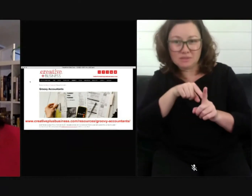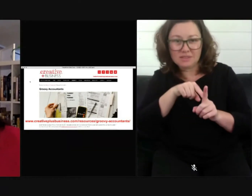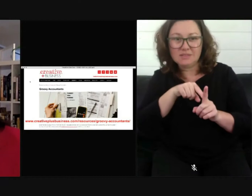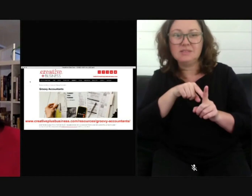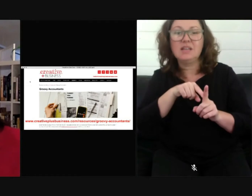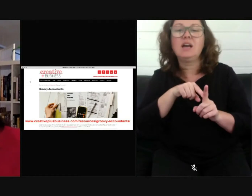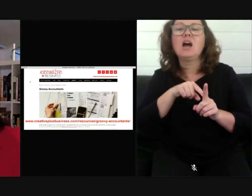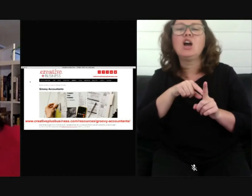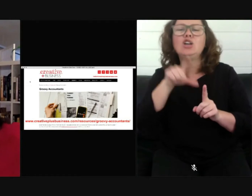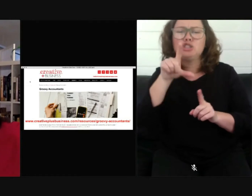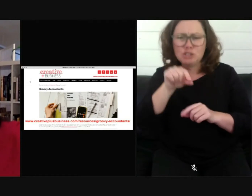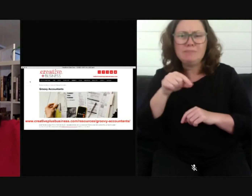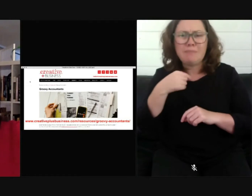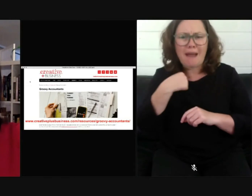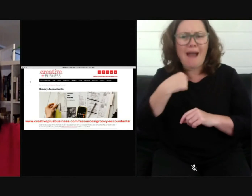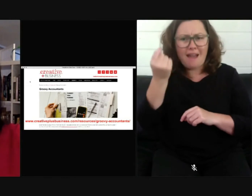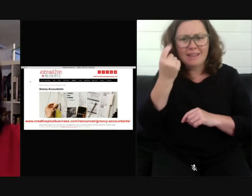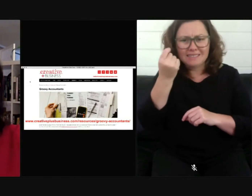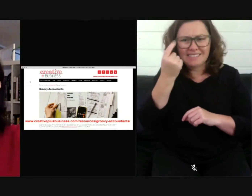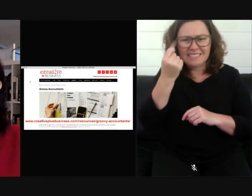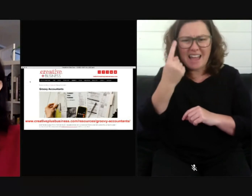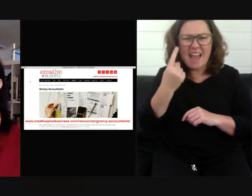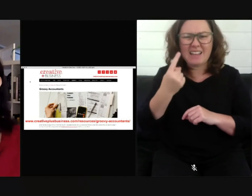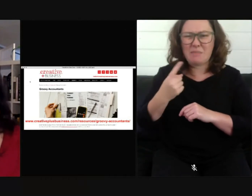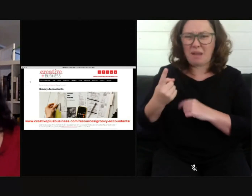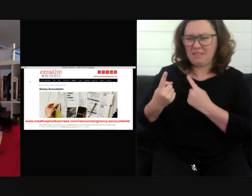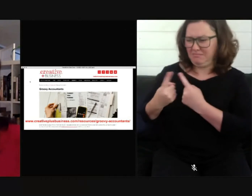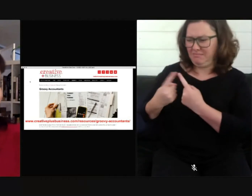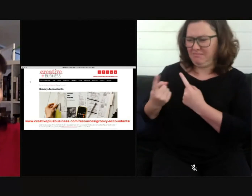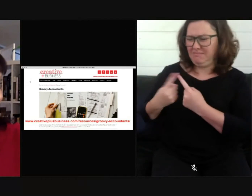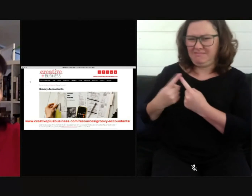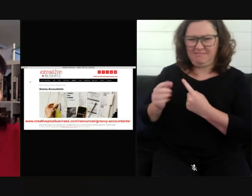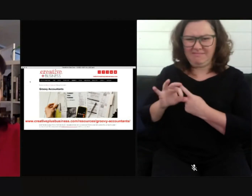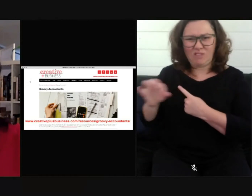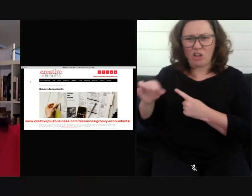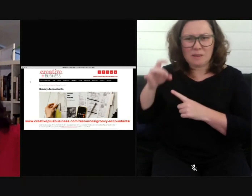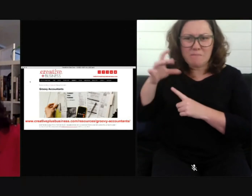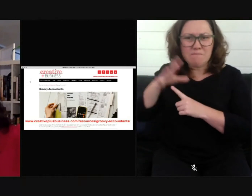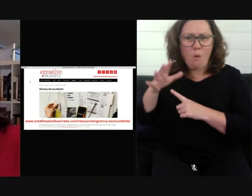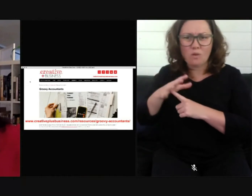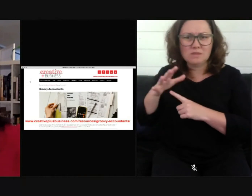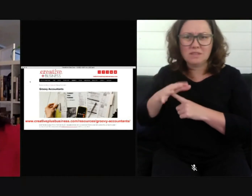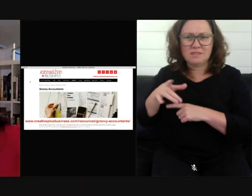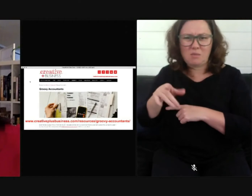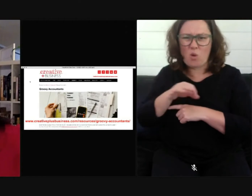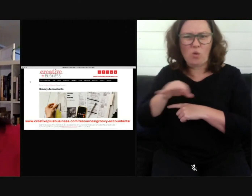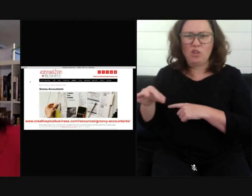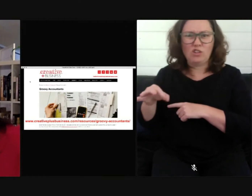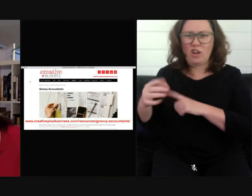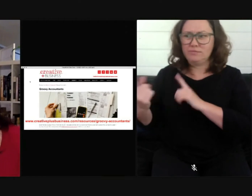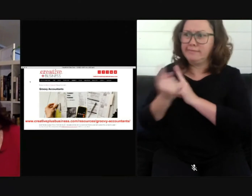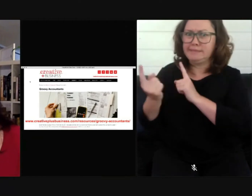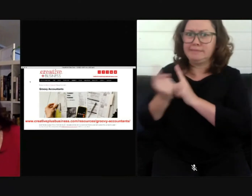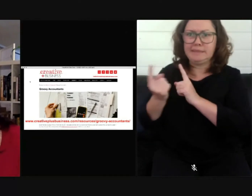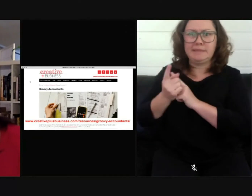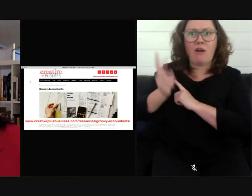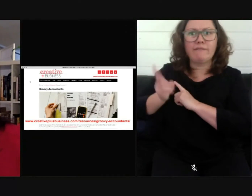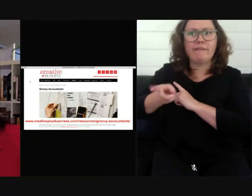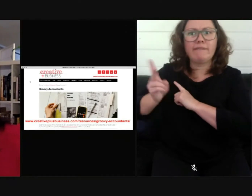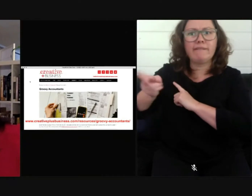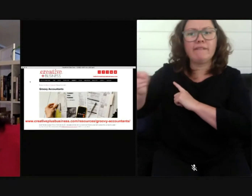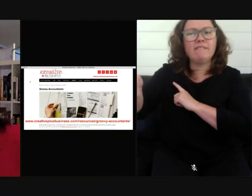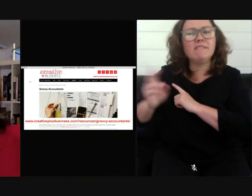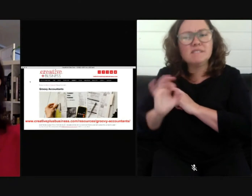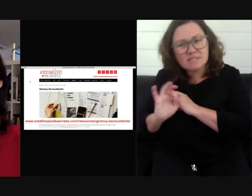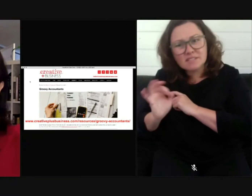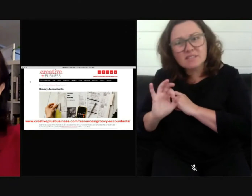really not going to be hanging out much at the moment, are you? But it's more important than ever to make sure that you find accountants